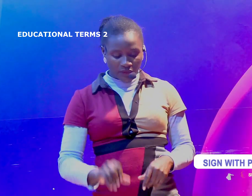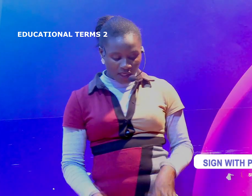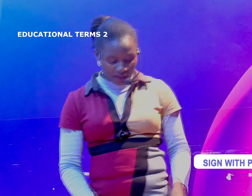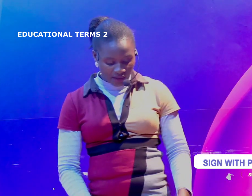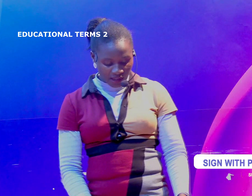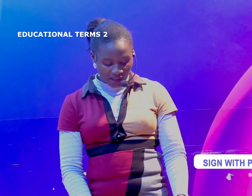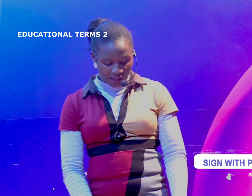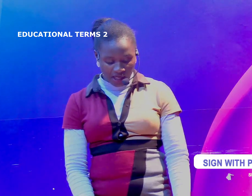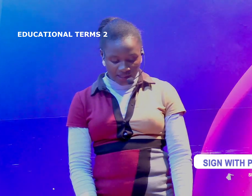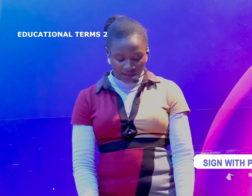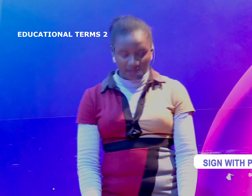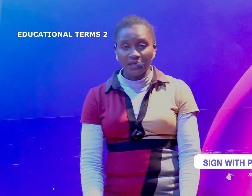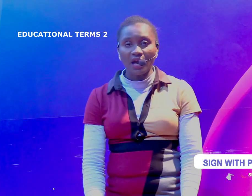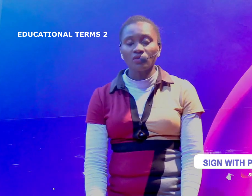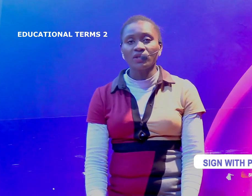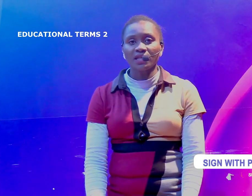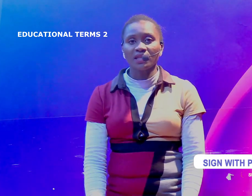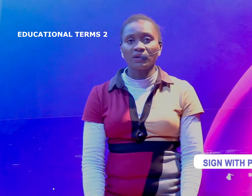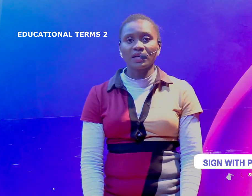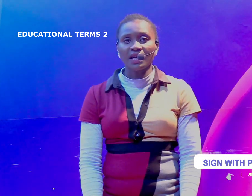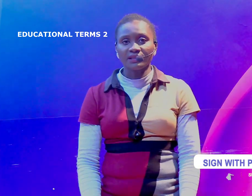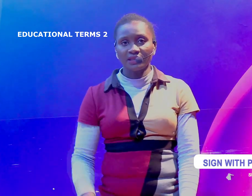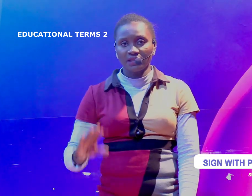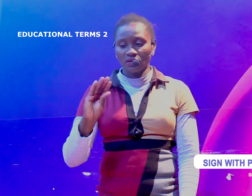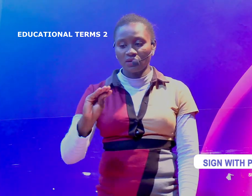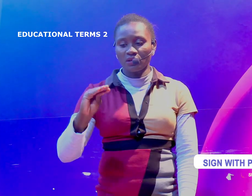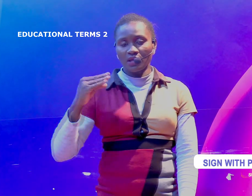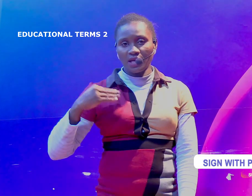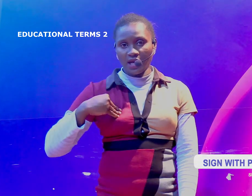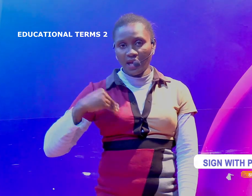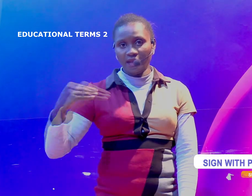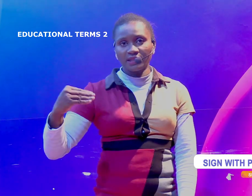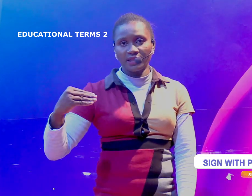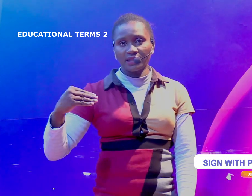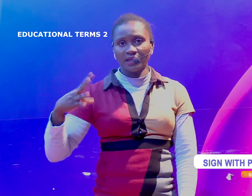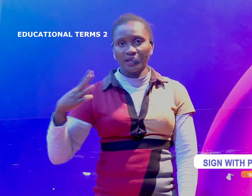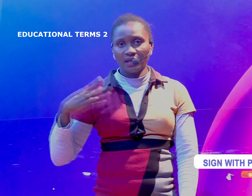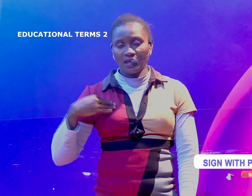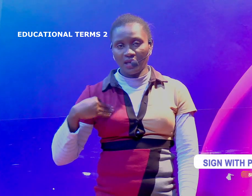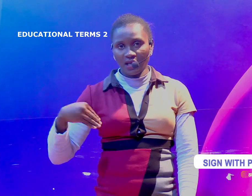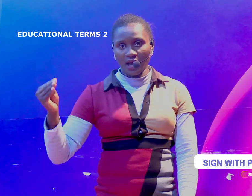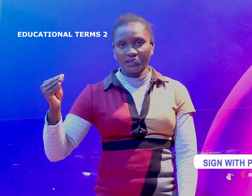And then candidate. How do we send the word candidate? So candidate.